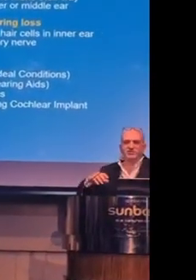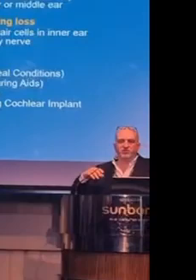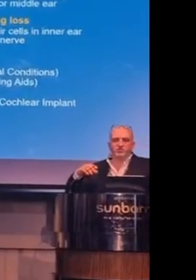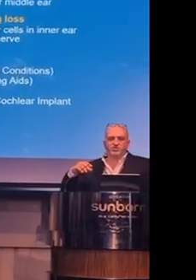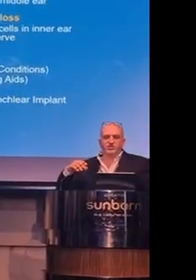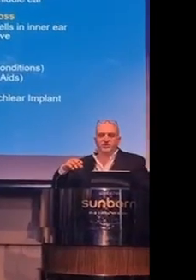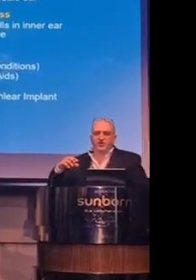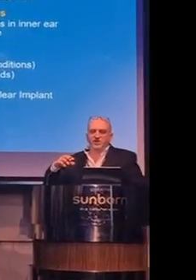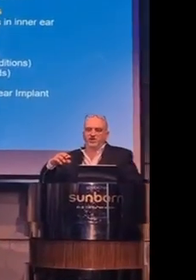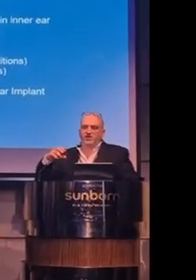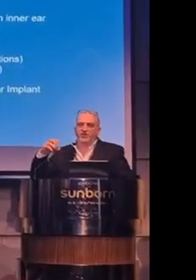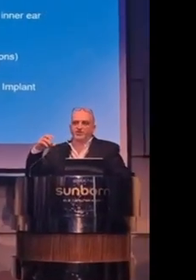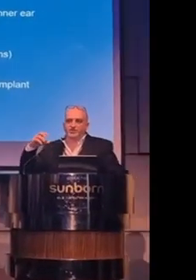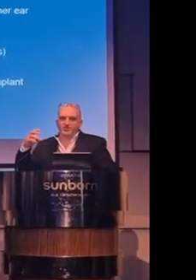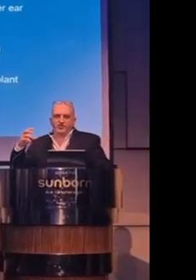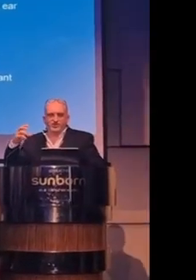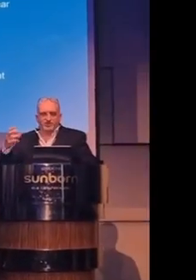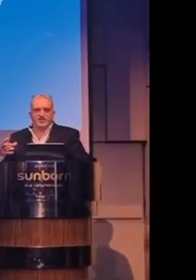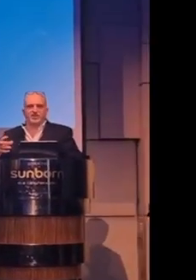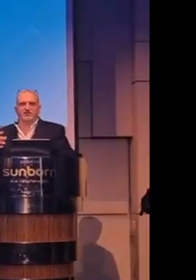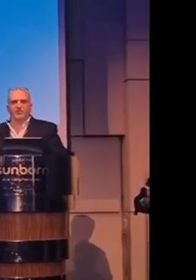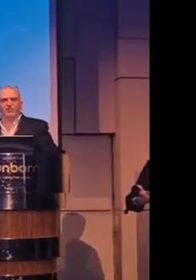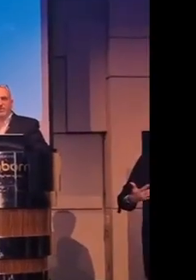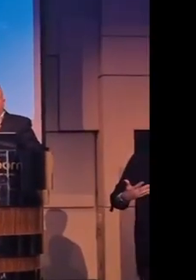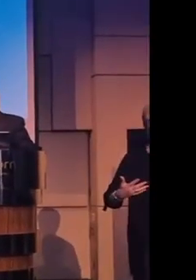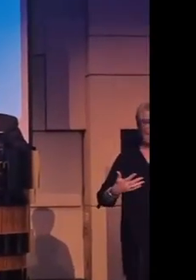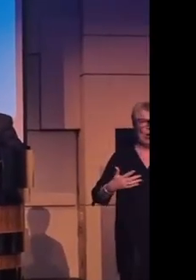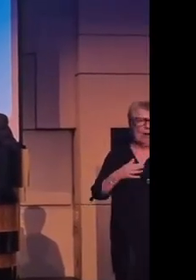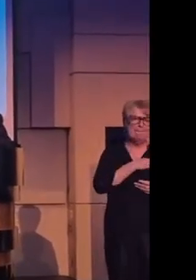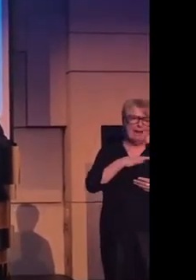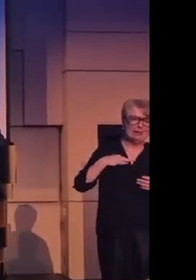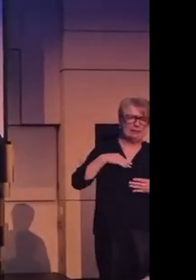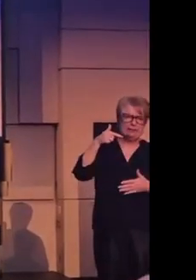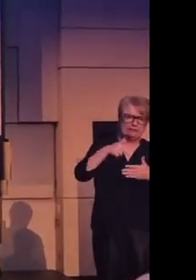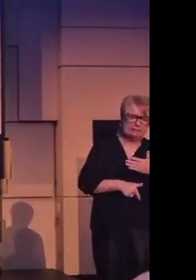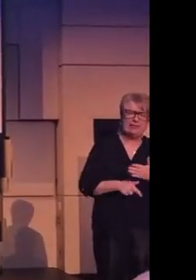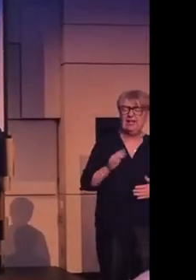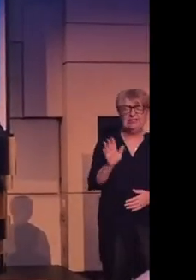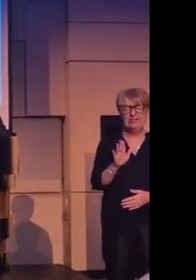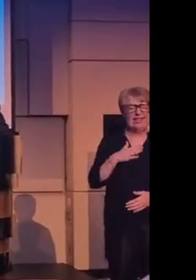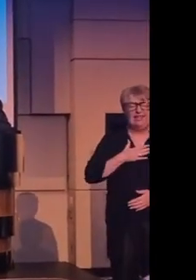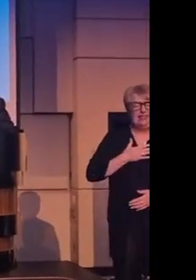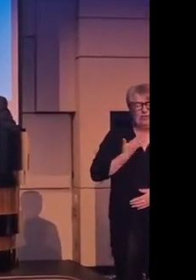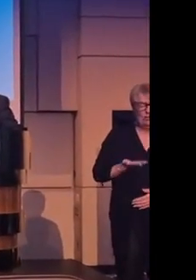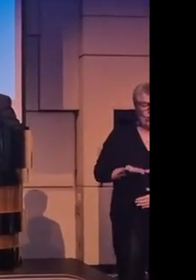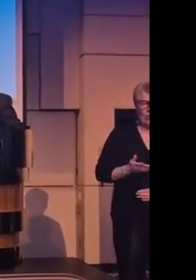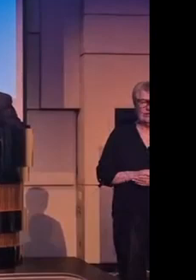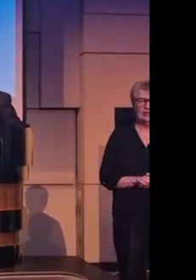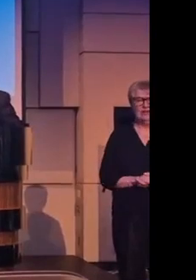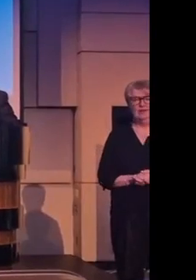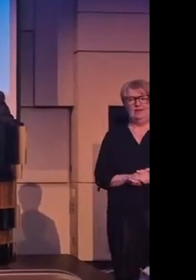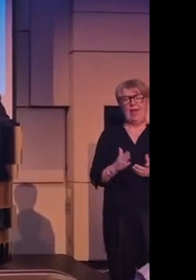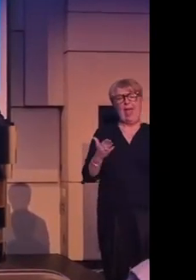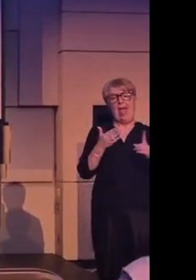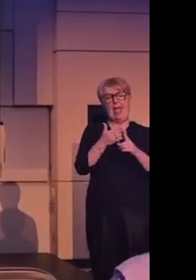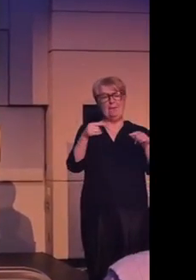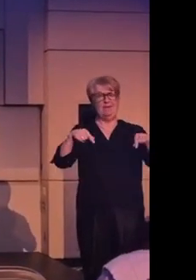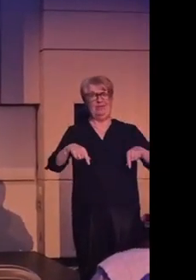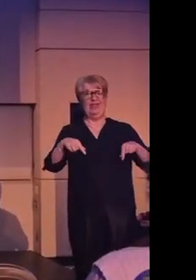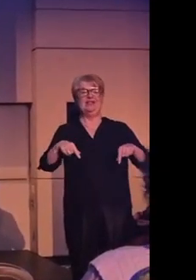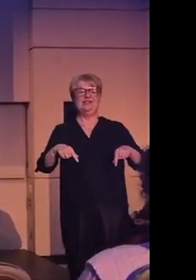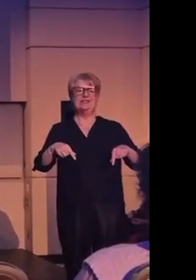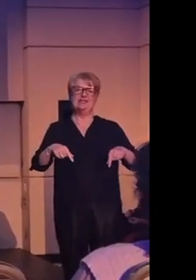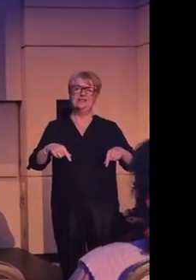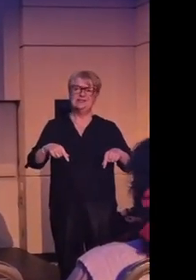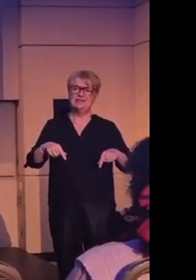and I didn't want to go into too much detail from a medical perspective, because that's not the purpose of this, sort of like